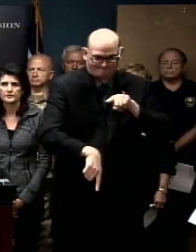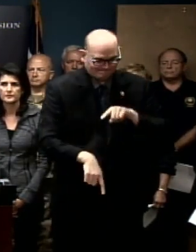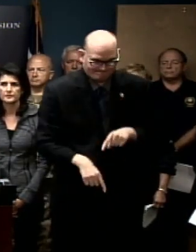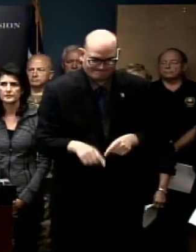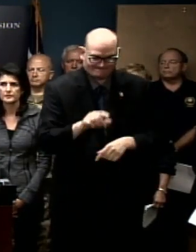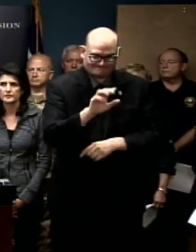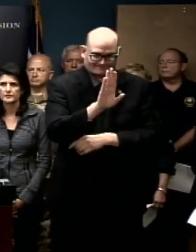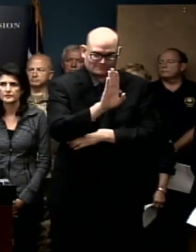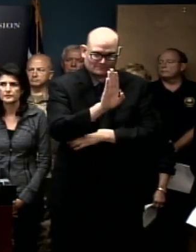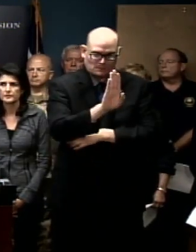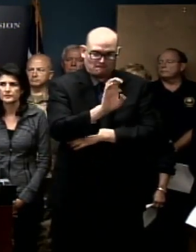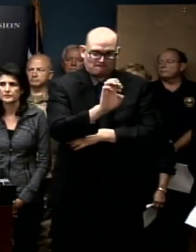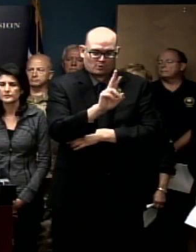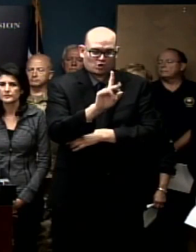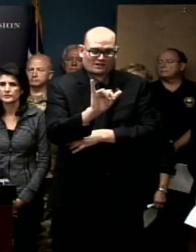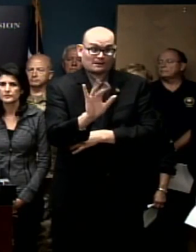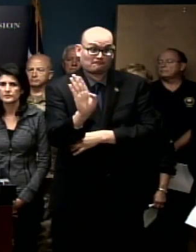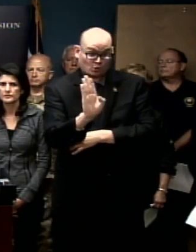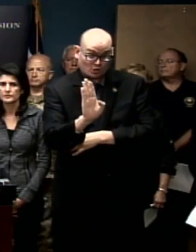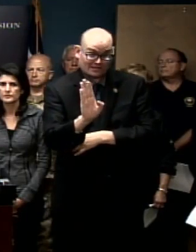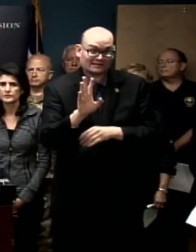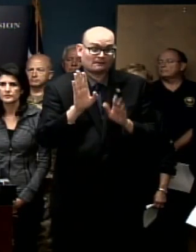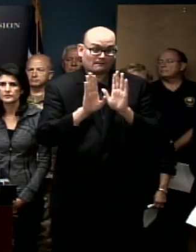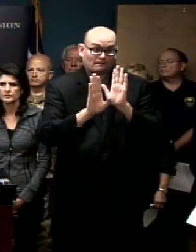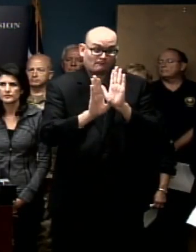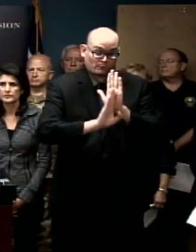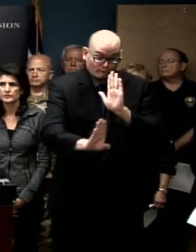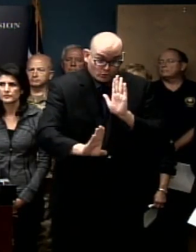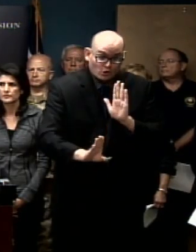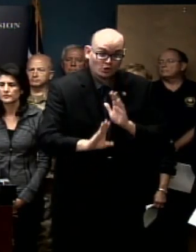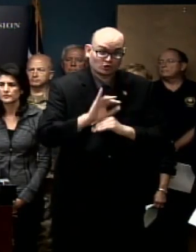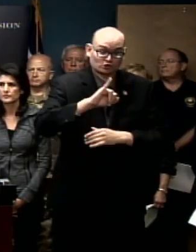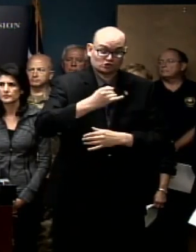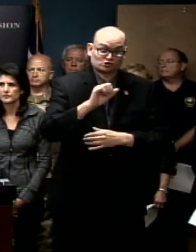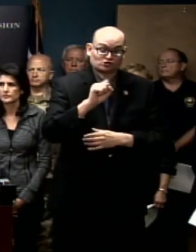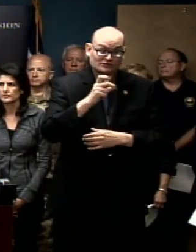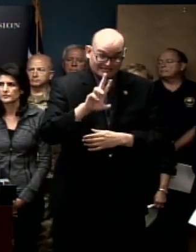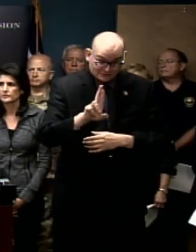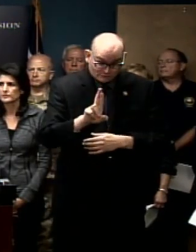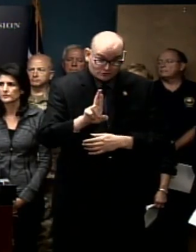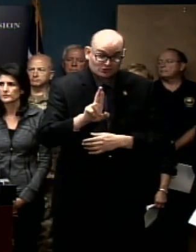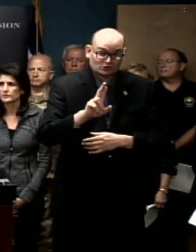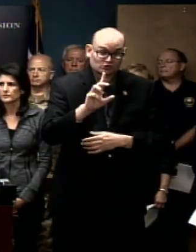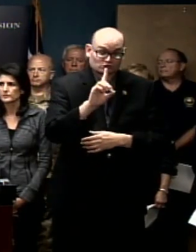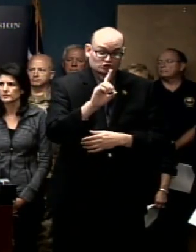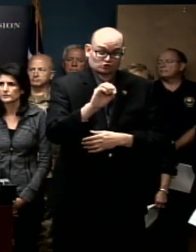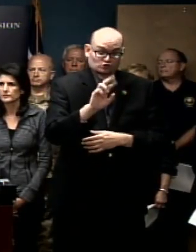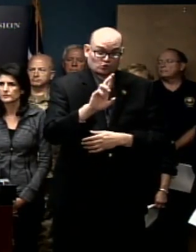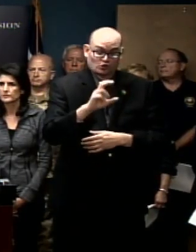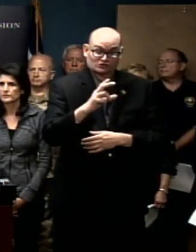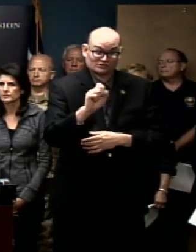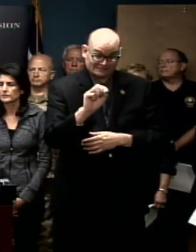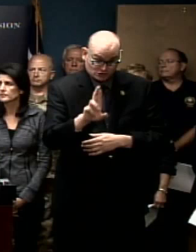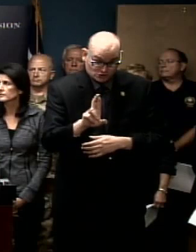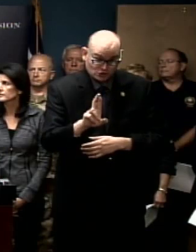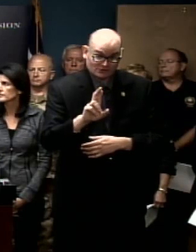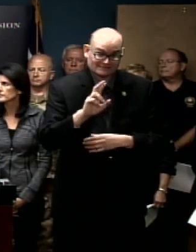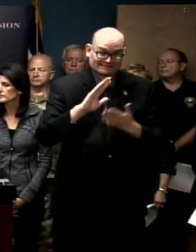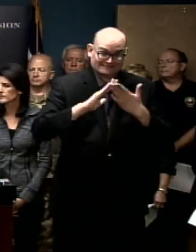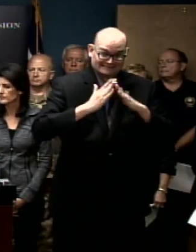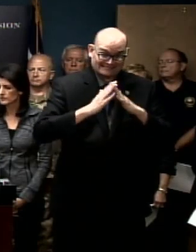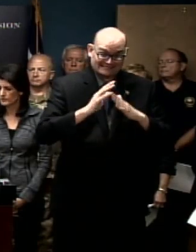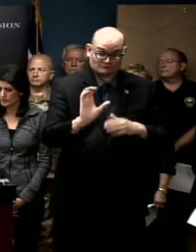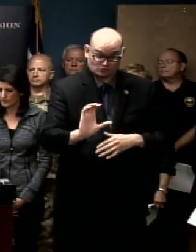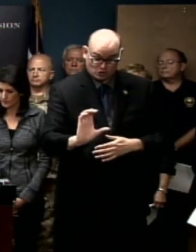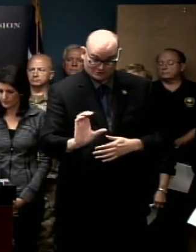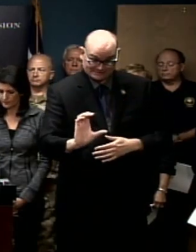Dorchester, Colleton, Williamsburg, Jasper County, Charleston County, the city of Charleston, and Mount Pleasant. Again,